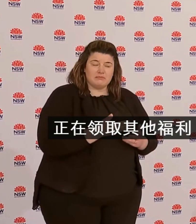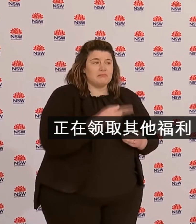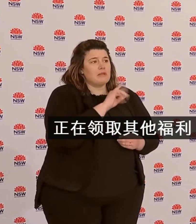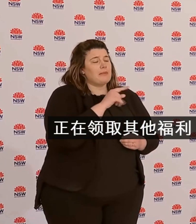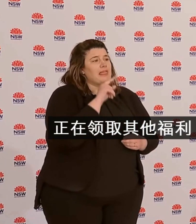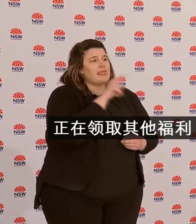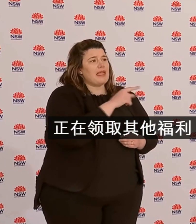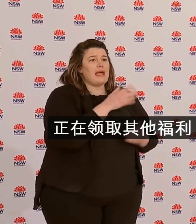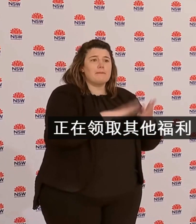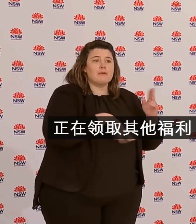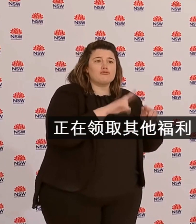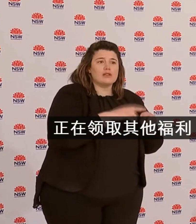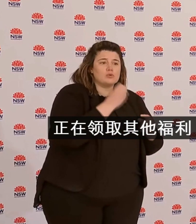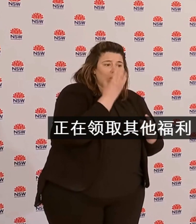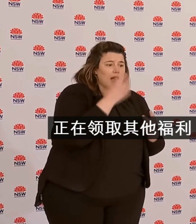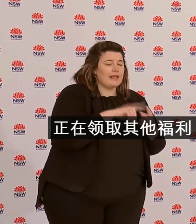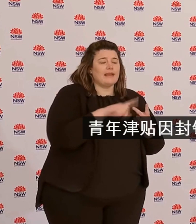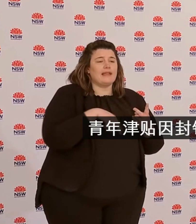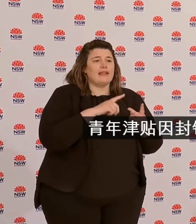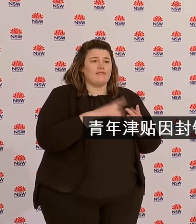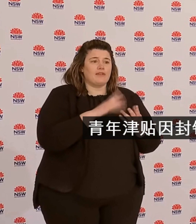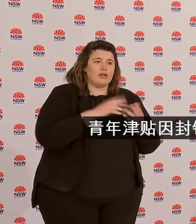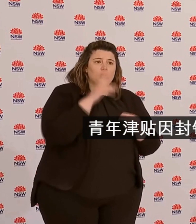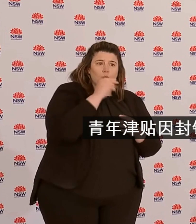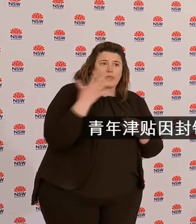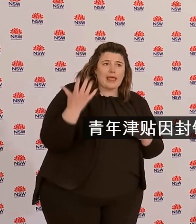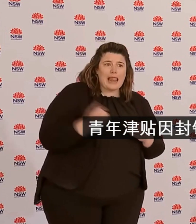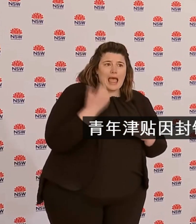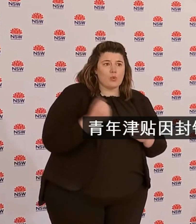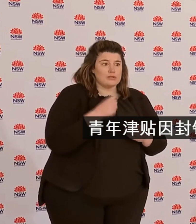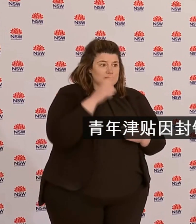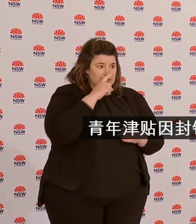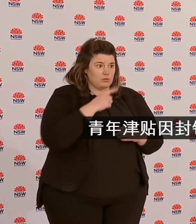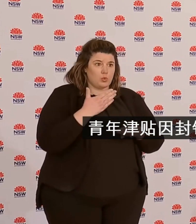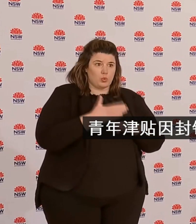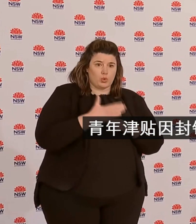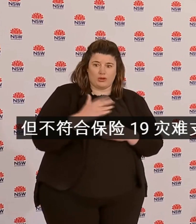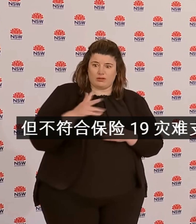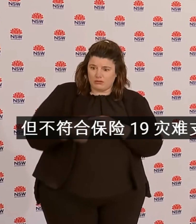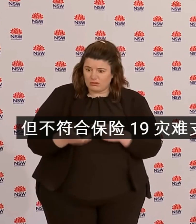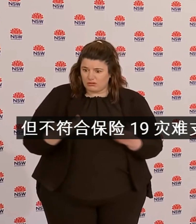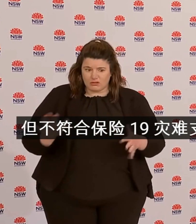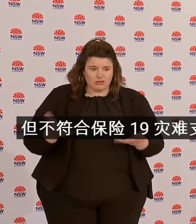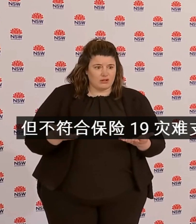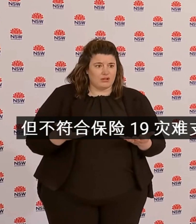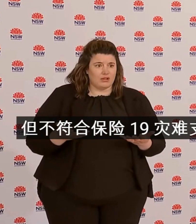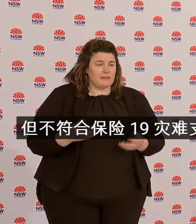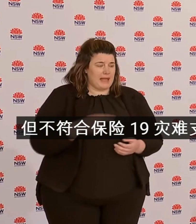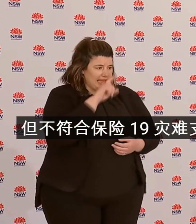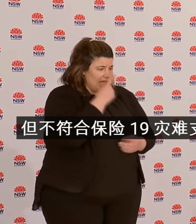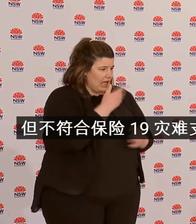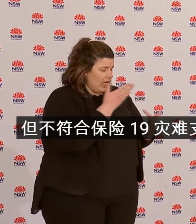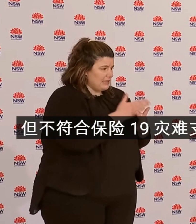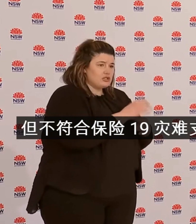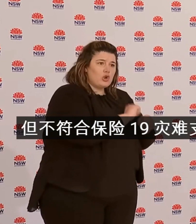like parental leave, pension part payments, youth allowance, people who have lost hours because of the lockdown but are ineligible